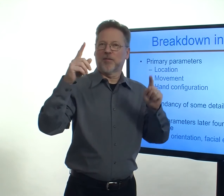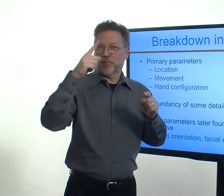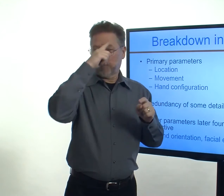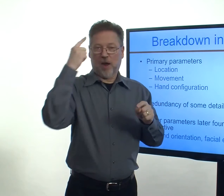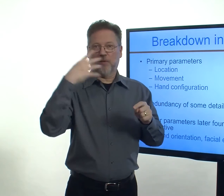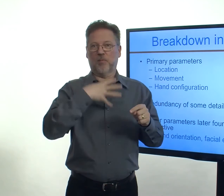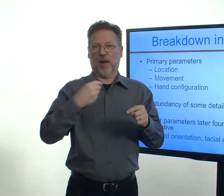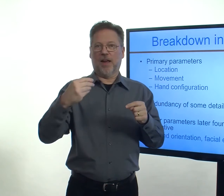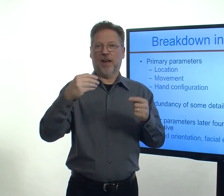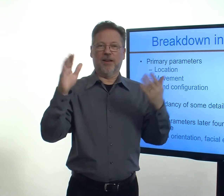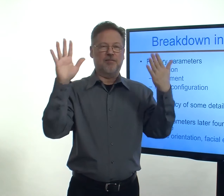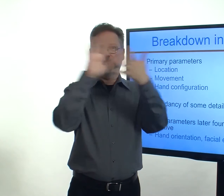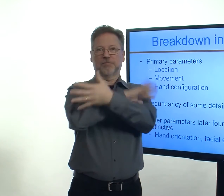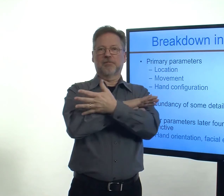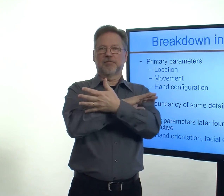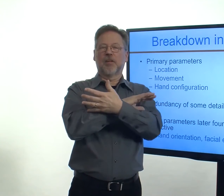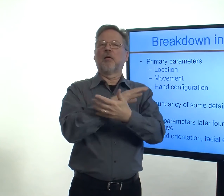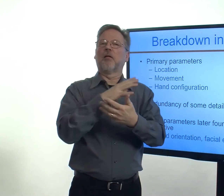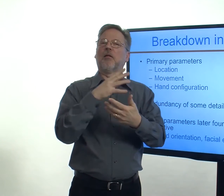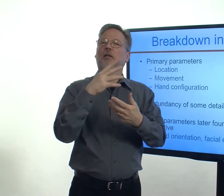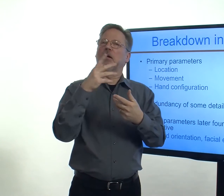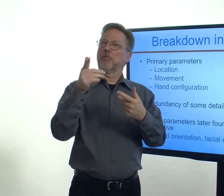no details can still be understood.